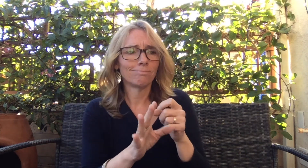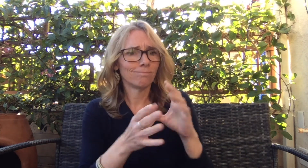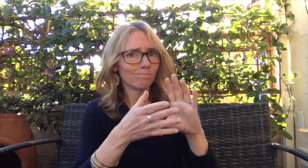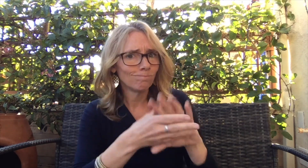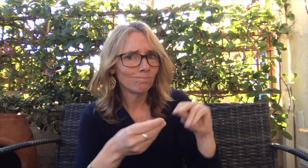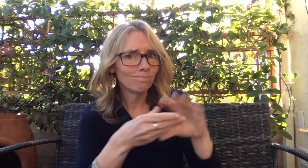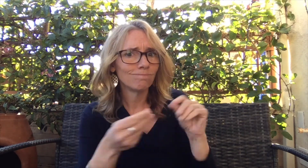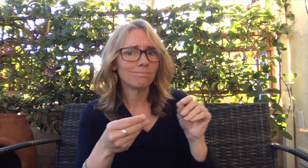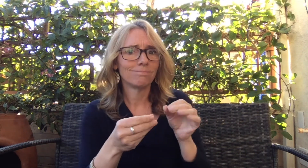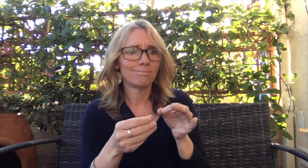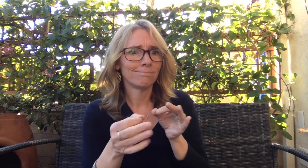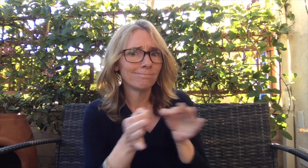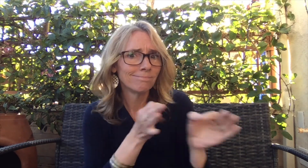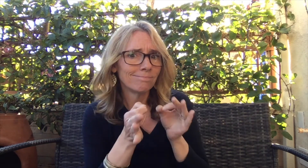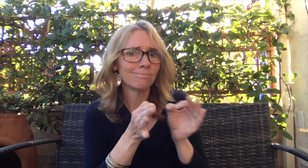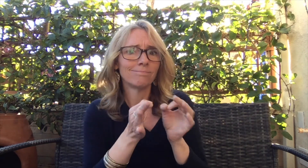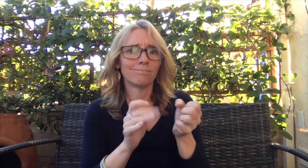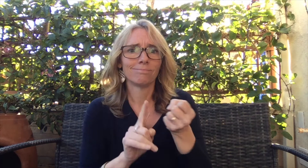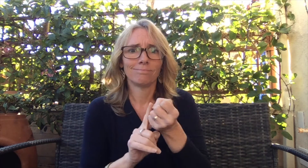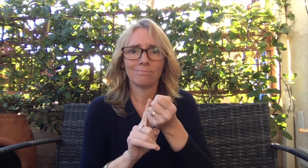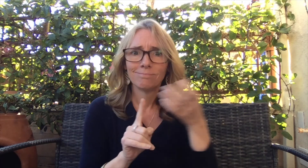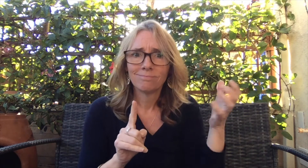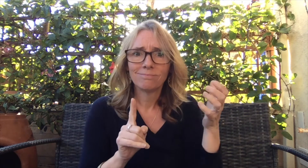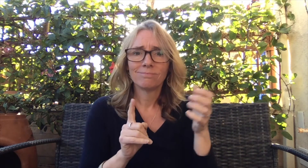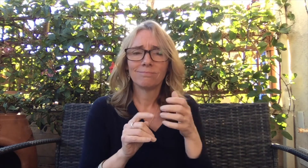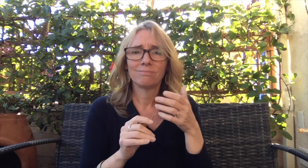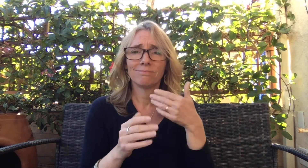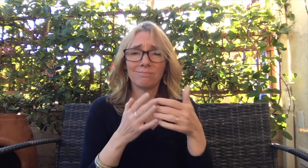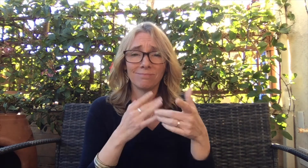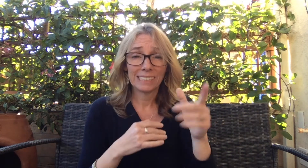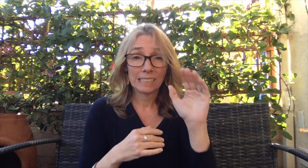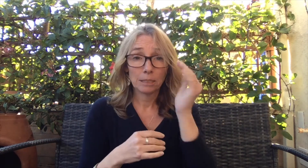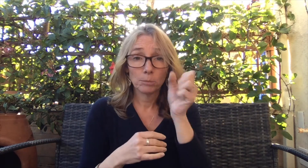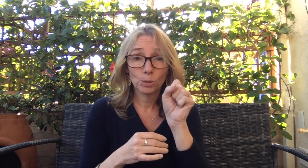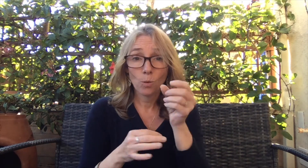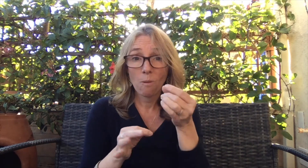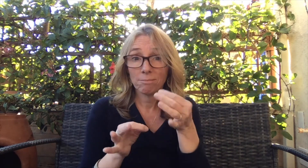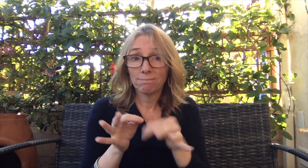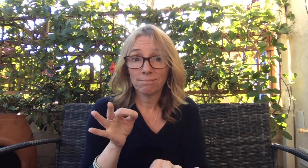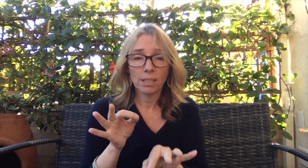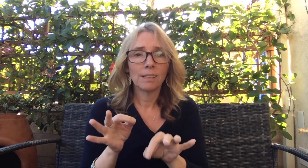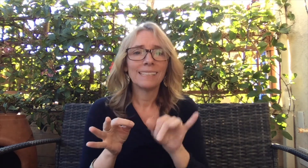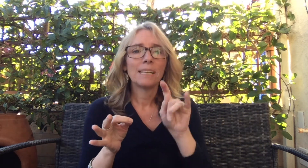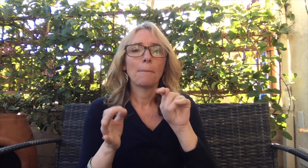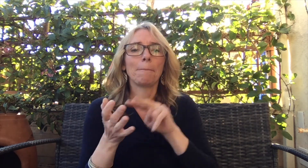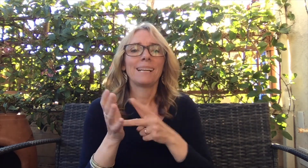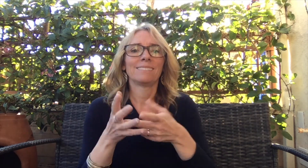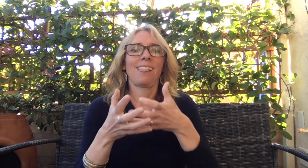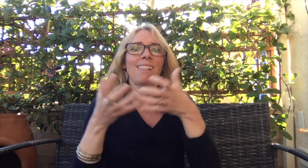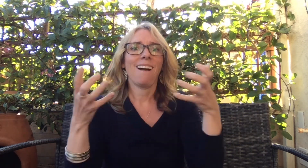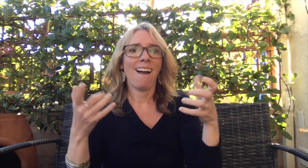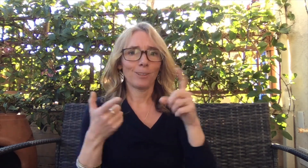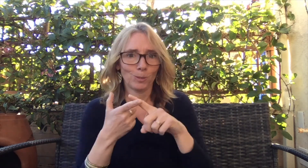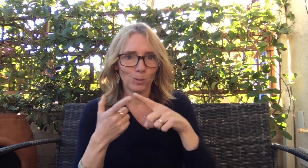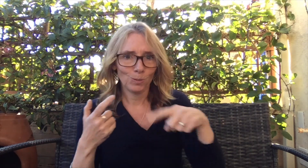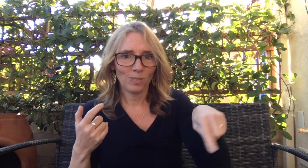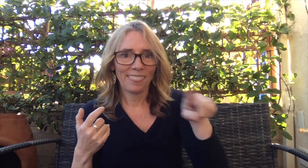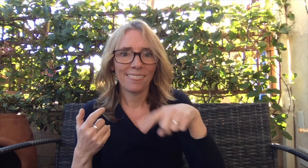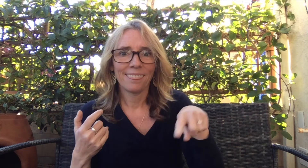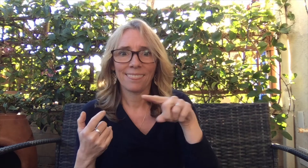that opportunity to tell them, to unpack what they're seeing. It may seem so trivial, but